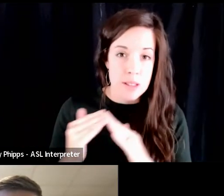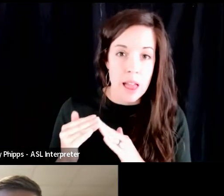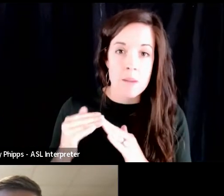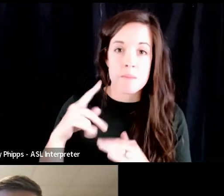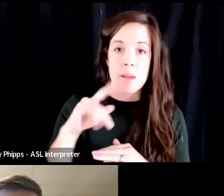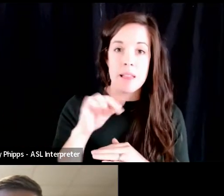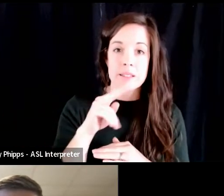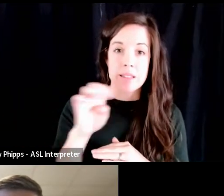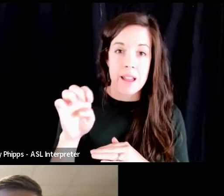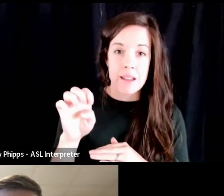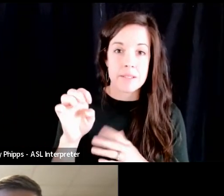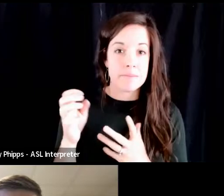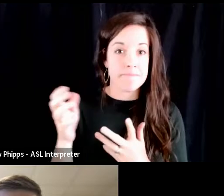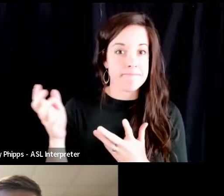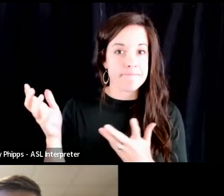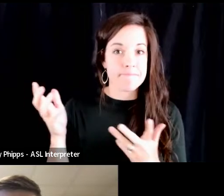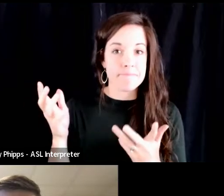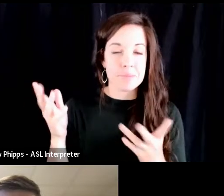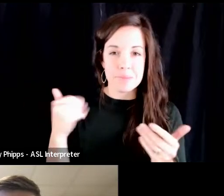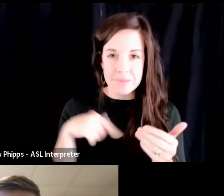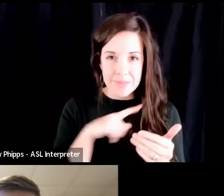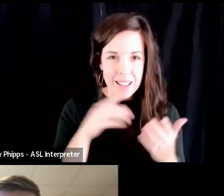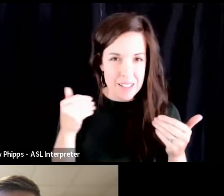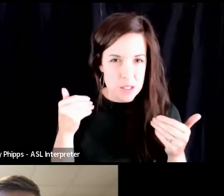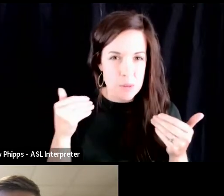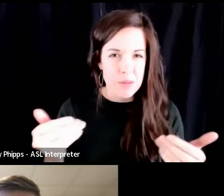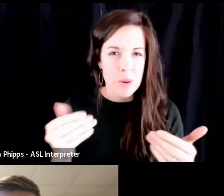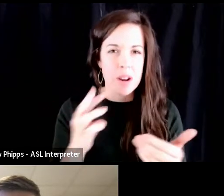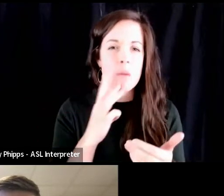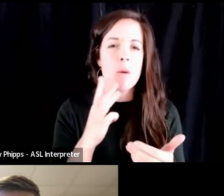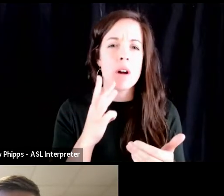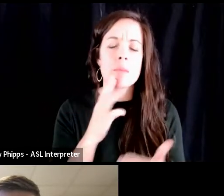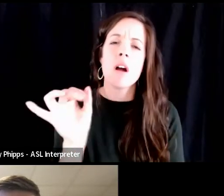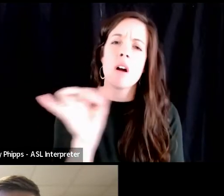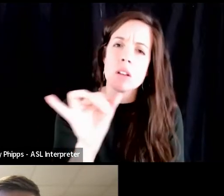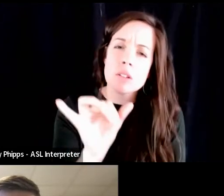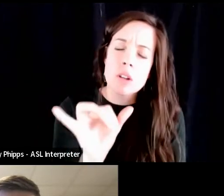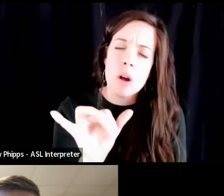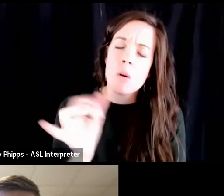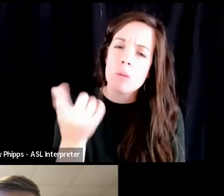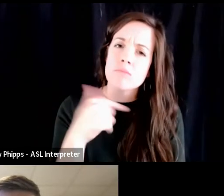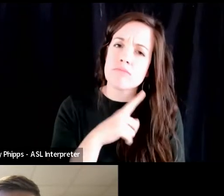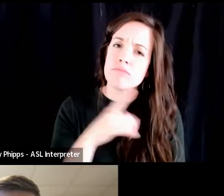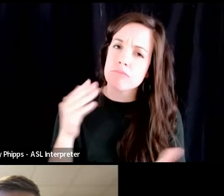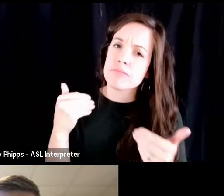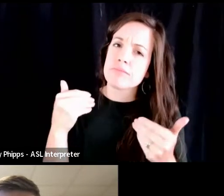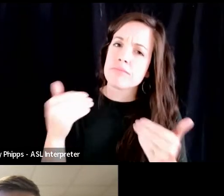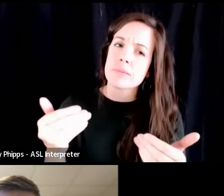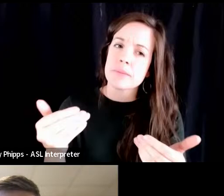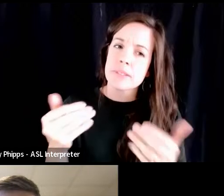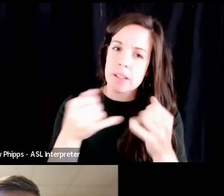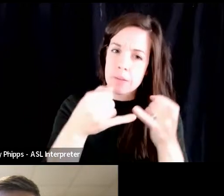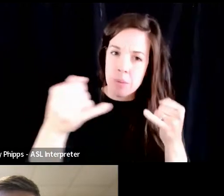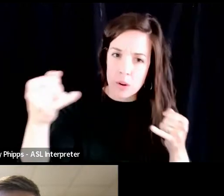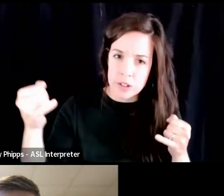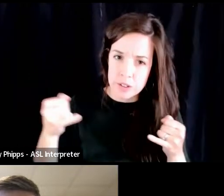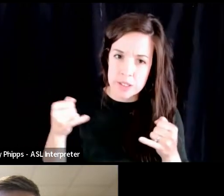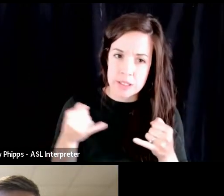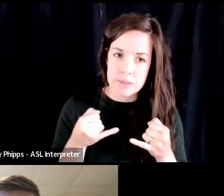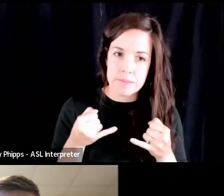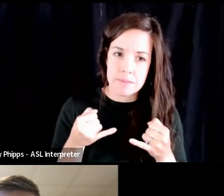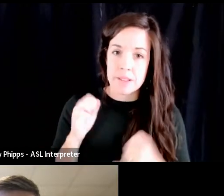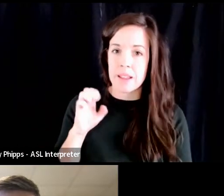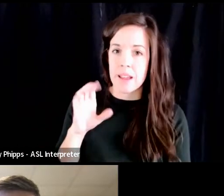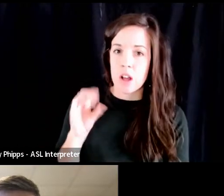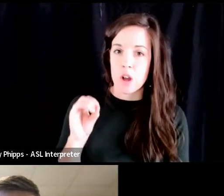So, you know, let's move forward on water, but also let's also condition it to borders. And EcoPeace, of course, wasn't